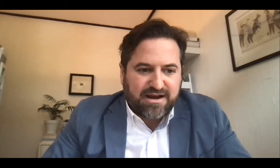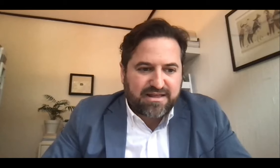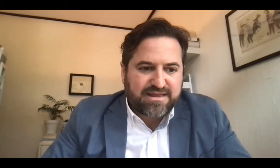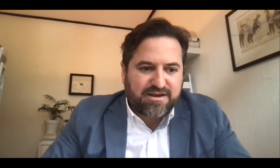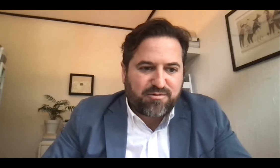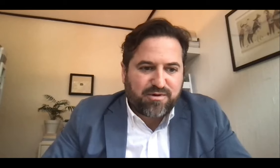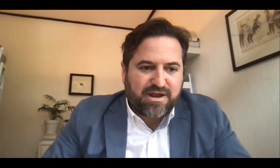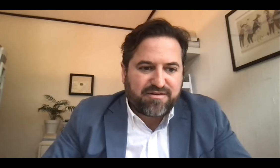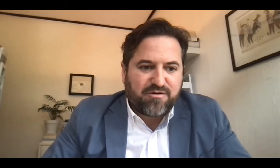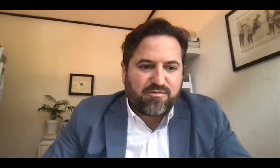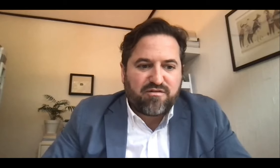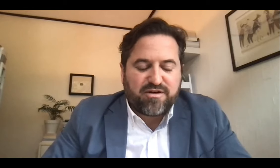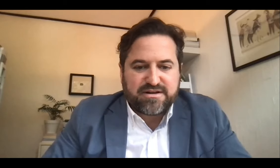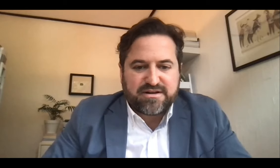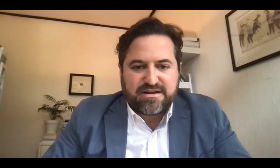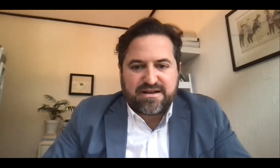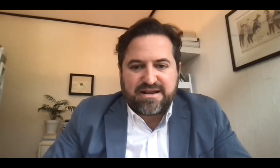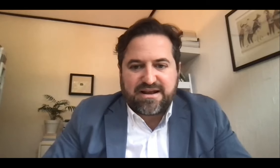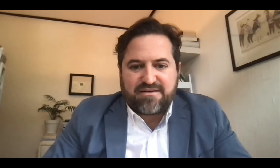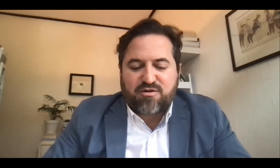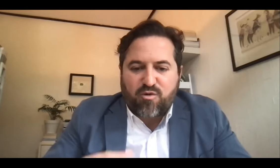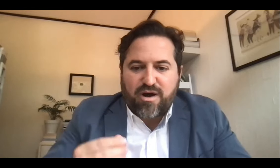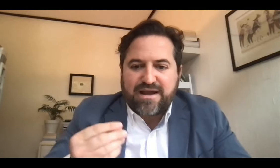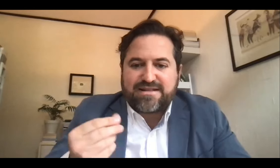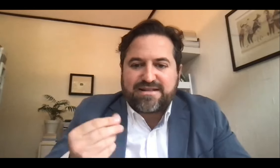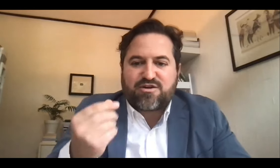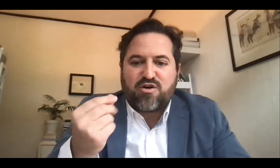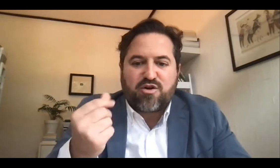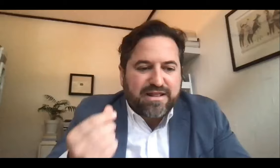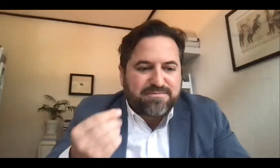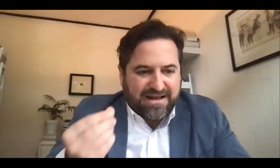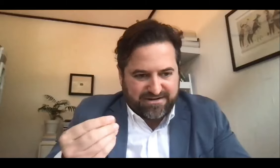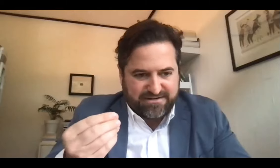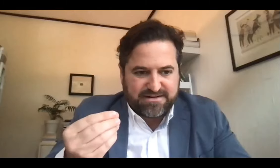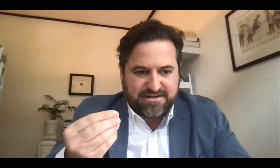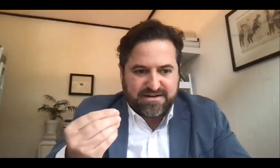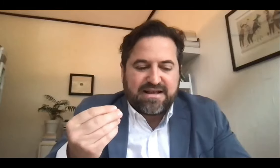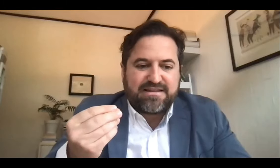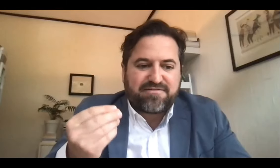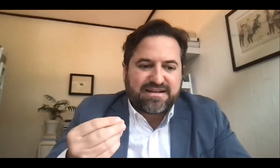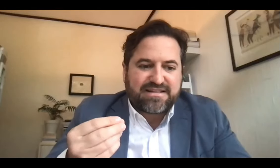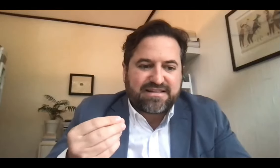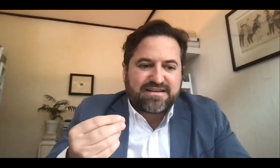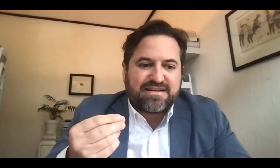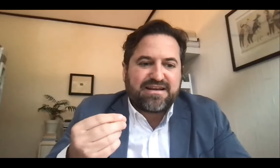think we have recovered in a quite concrete manner the fact that